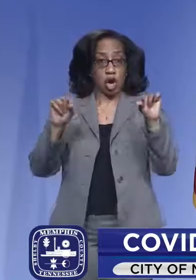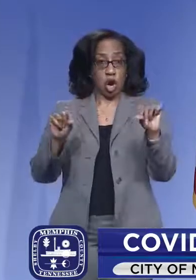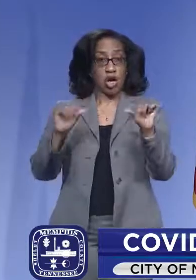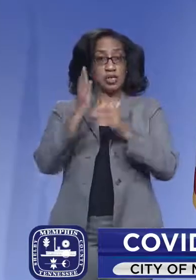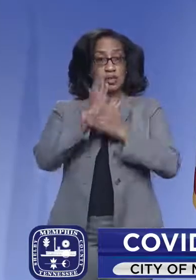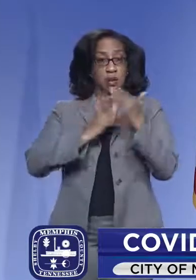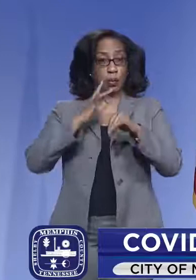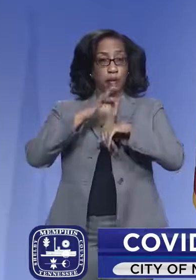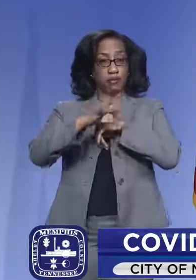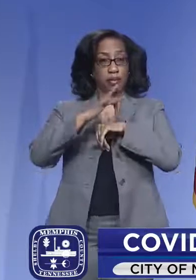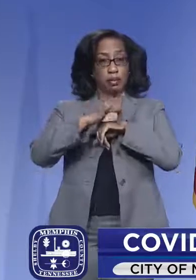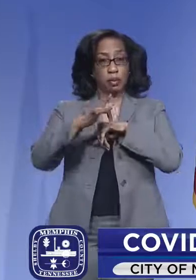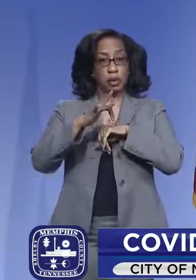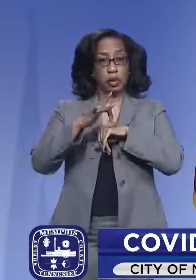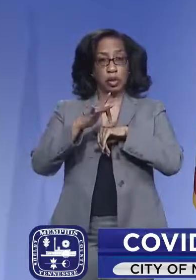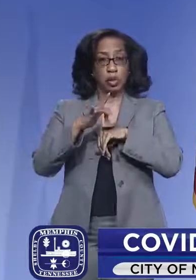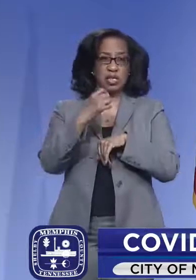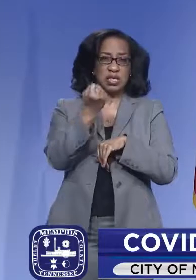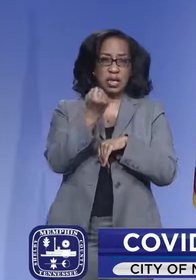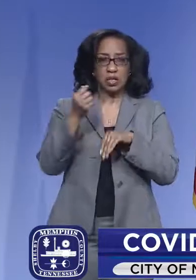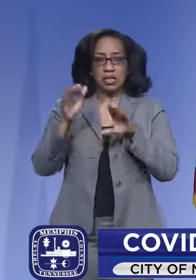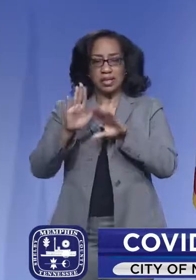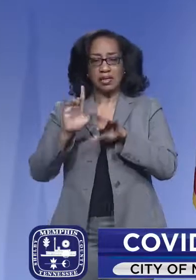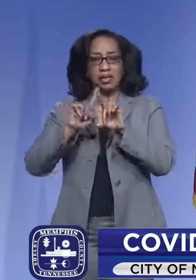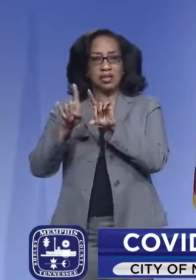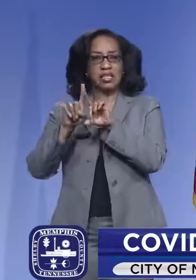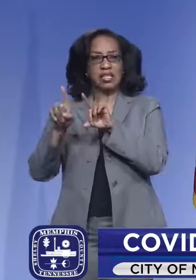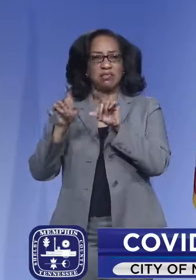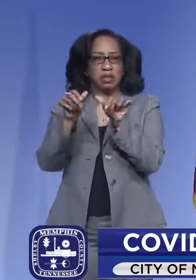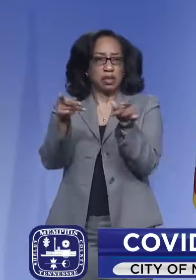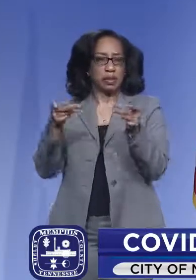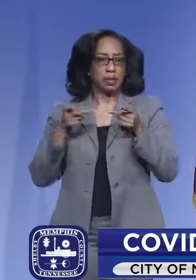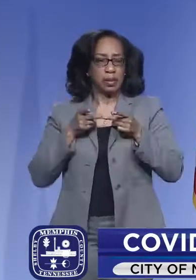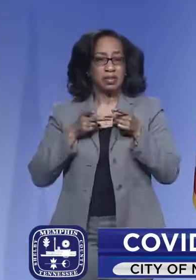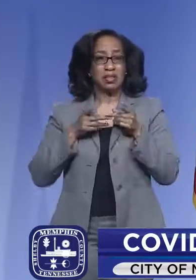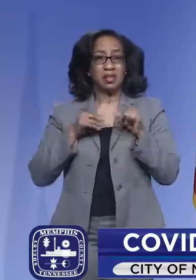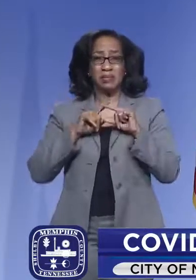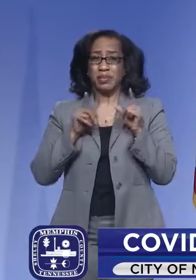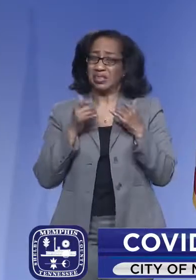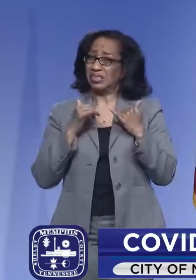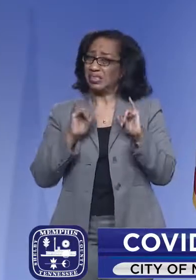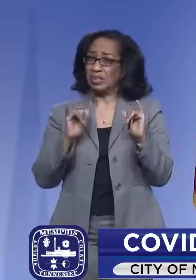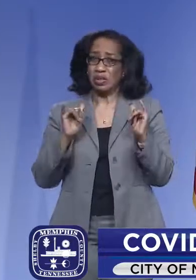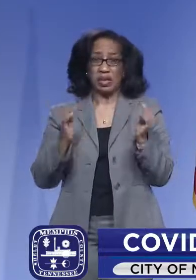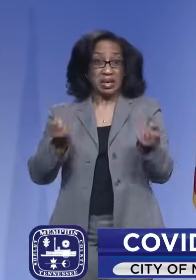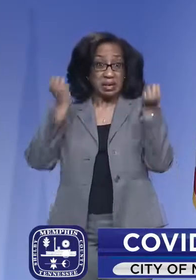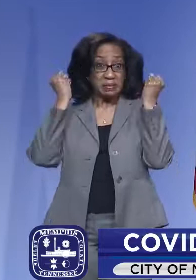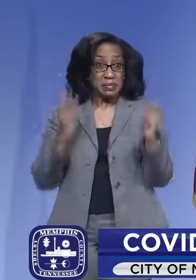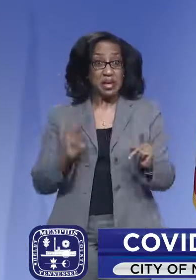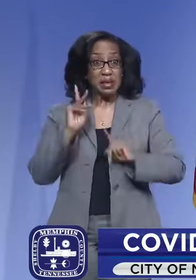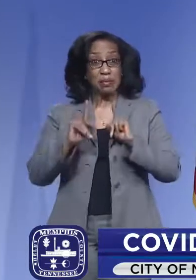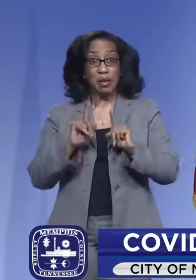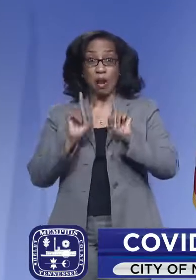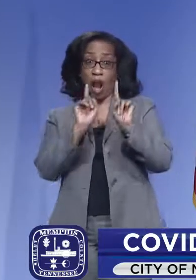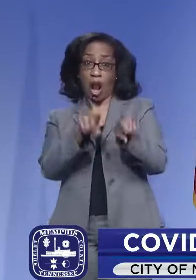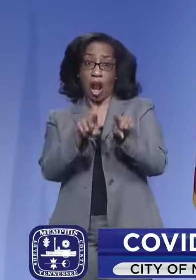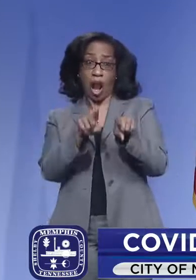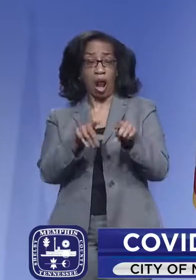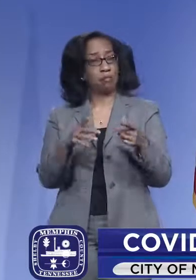available over the weekend at several locations, and we still did not get the response that we expected.